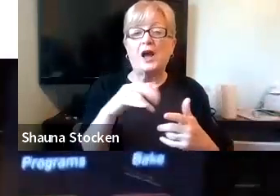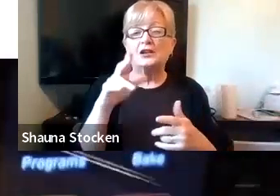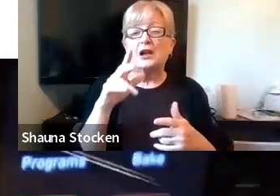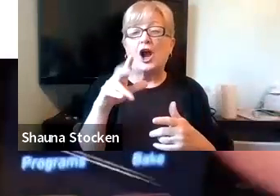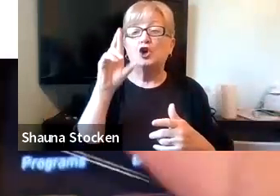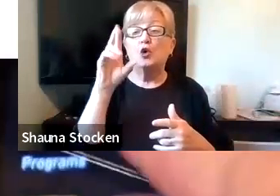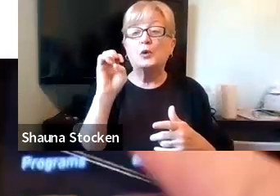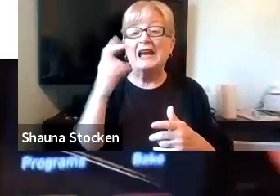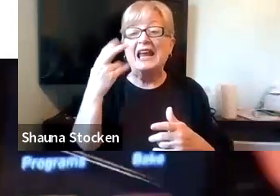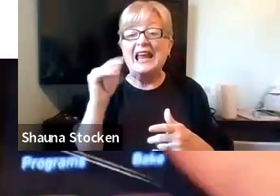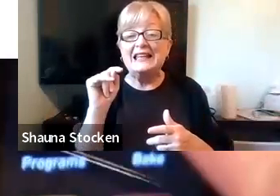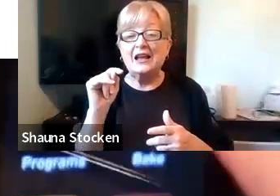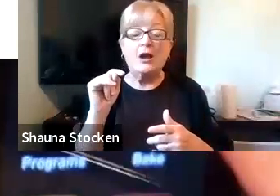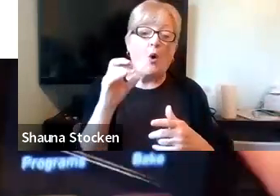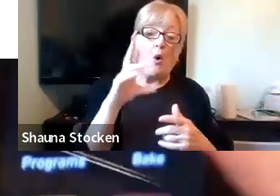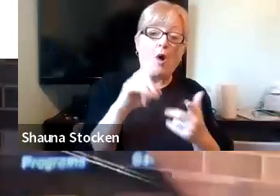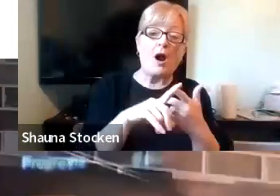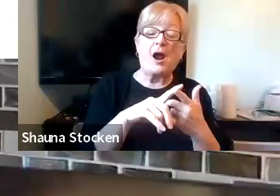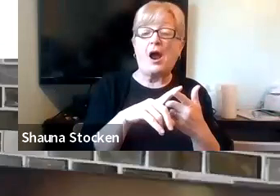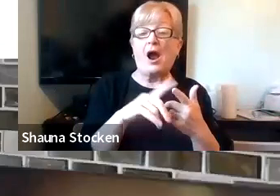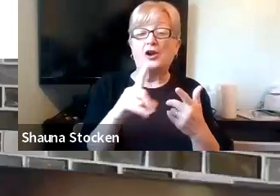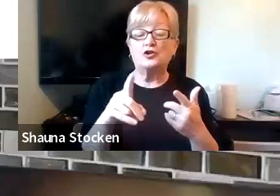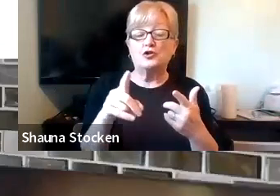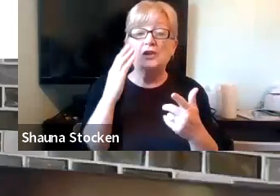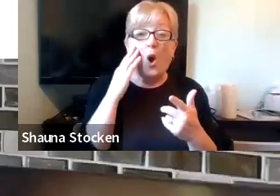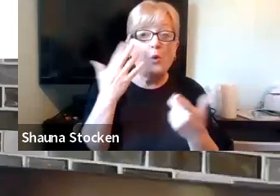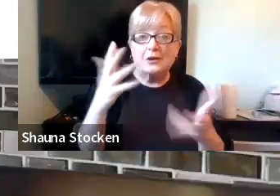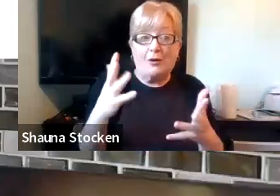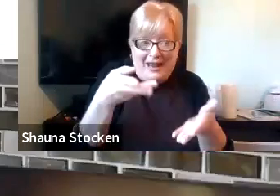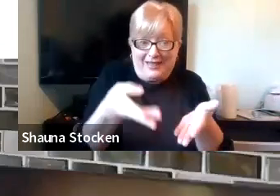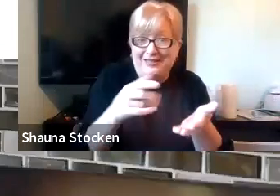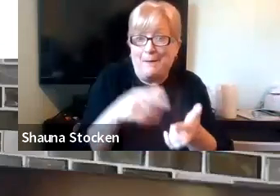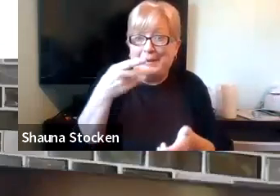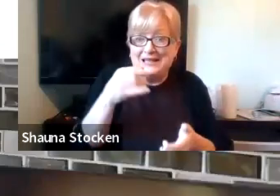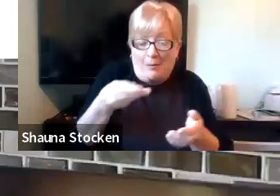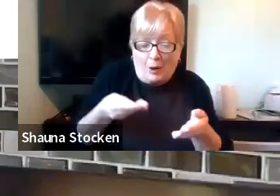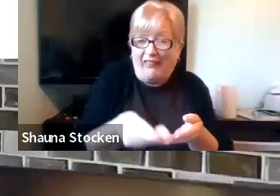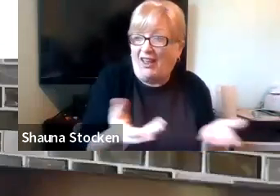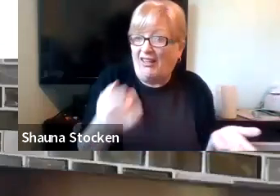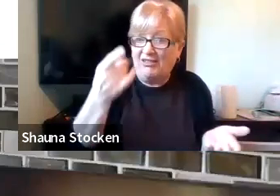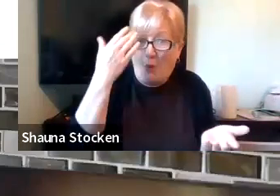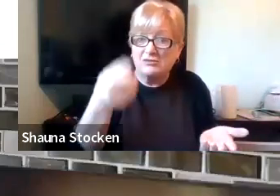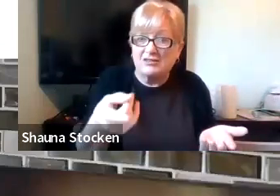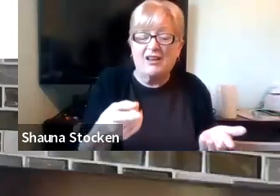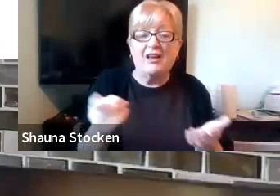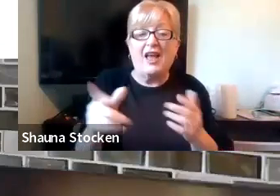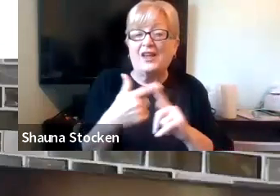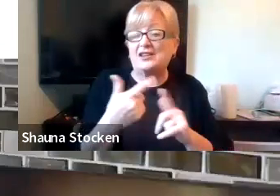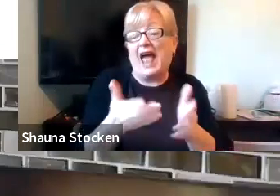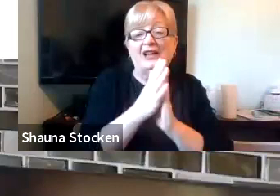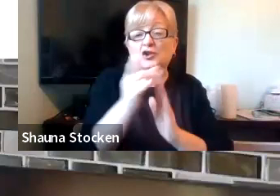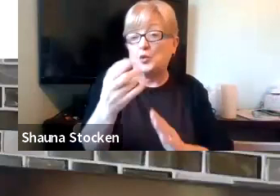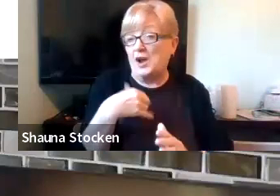pizza? It's just so smart that it knows those things, and that's what's so cool about this thing. Also, you've got the app on your phone.